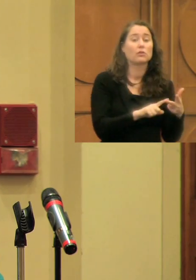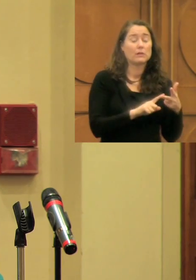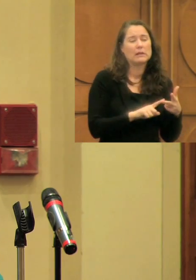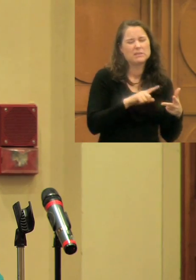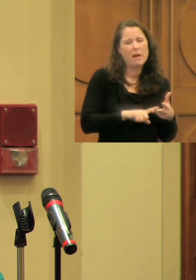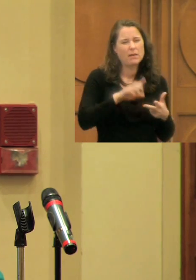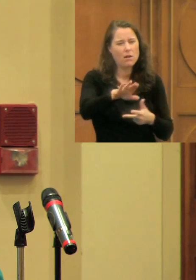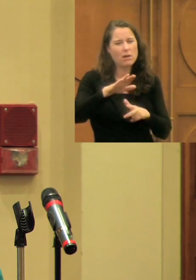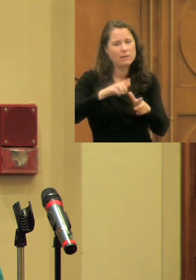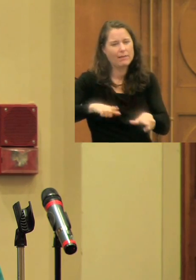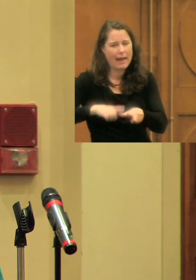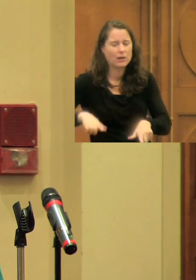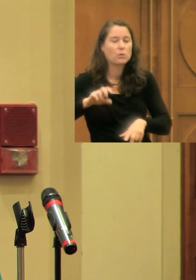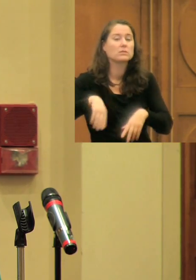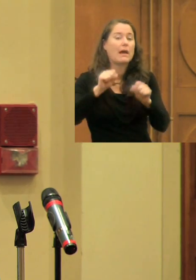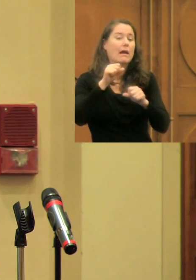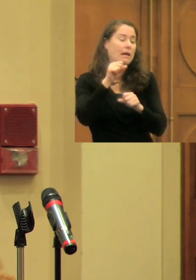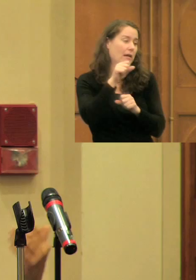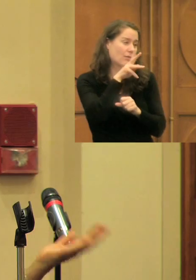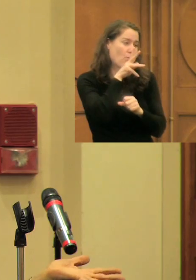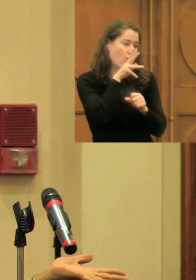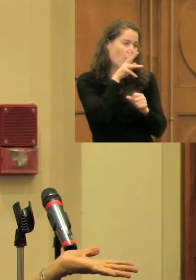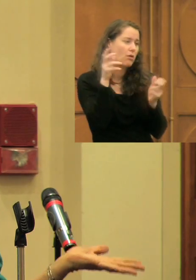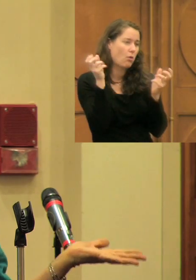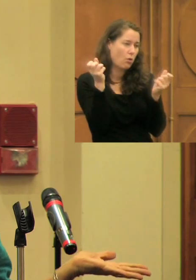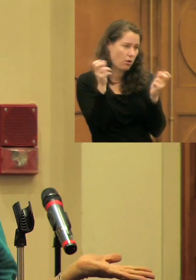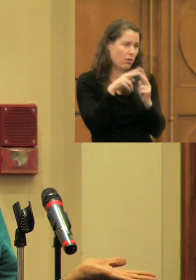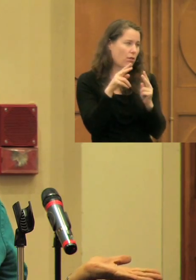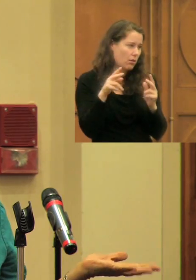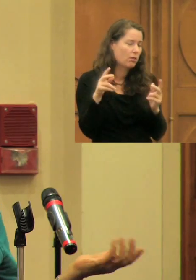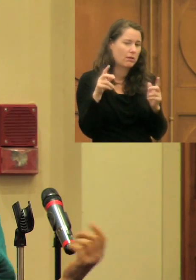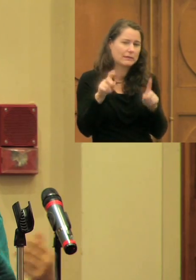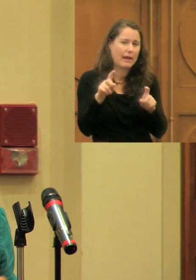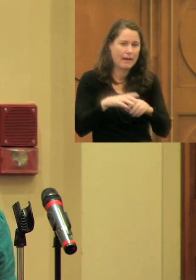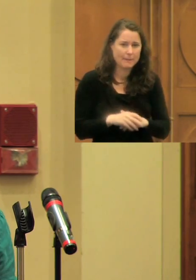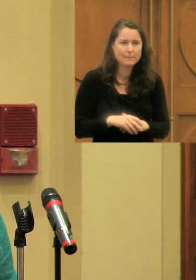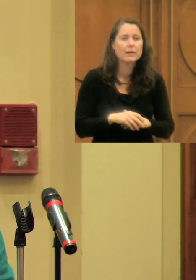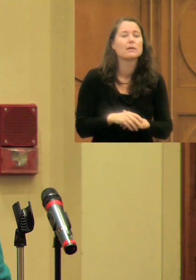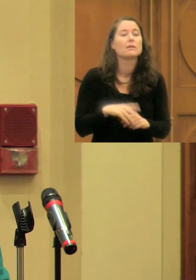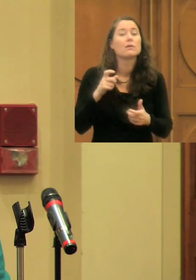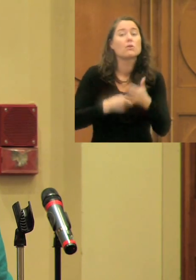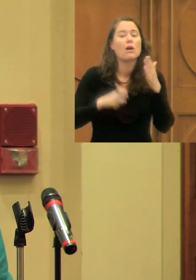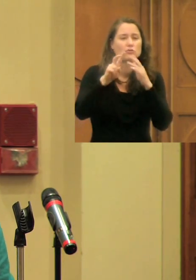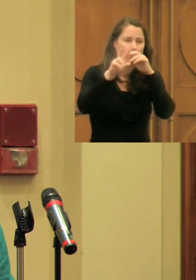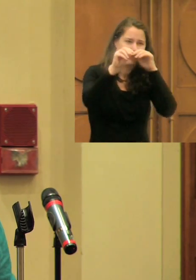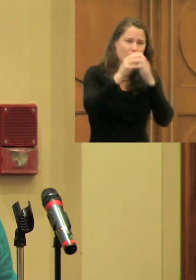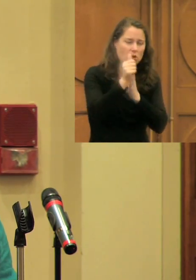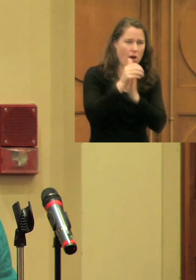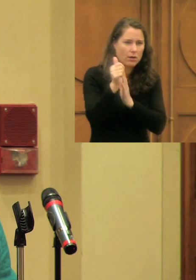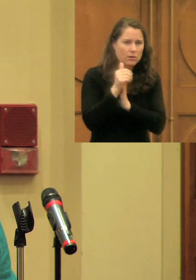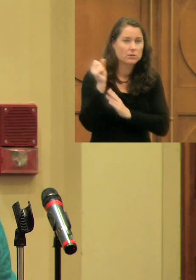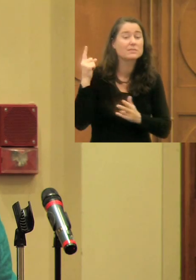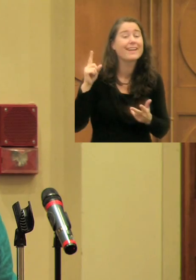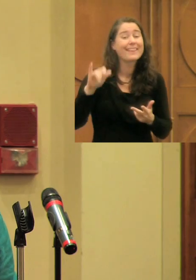working language, you're going to take the oral exam that Dan, you talked about the development of. That's going to cost $250, but it's based